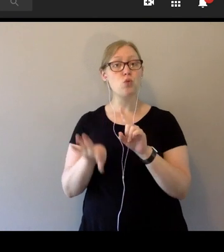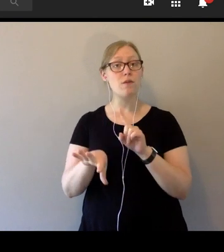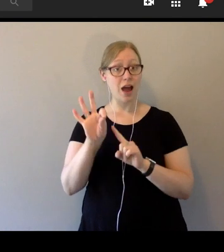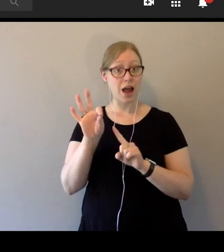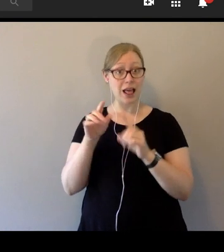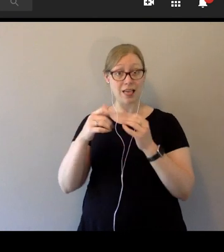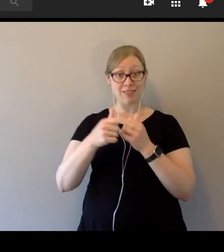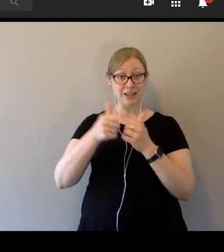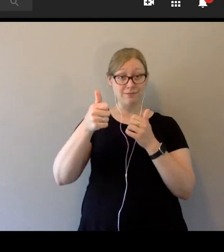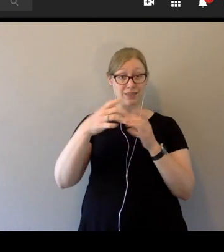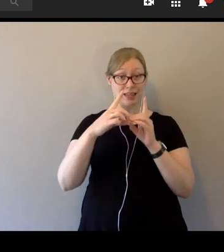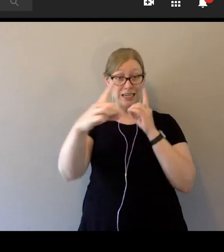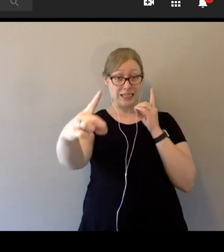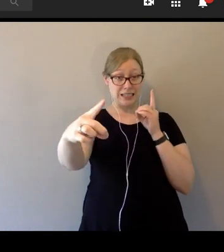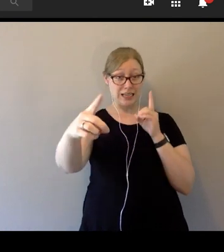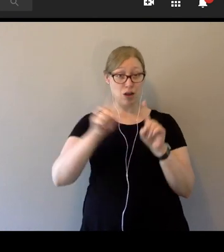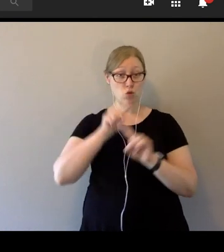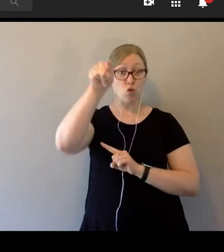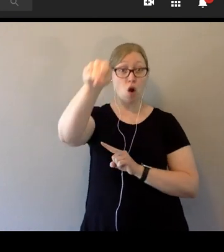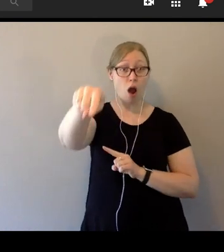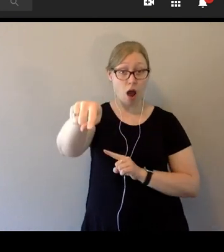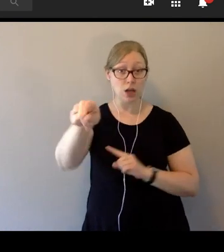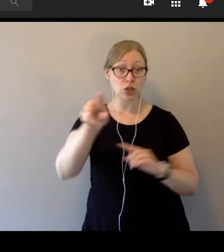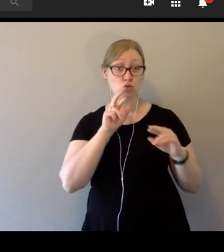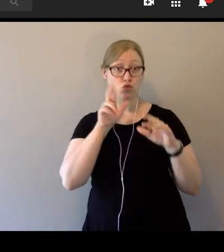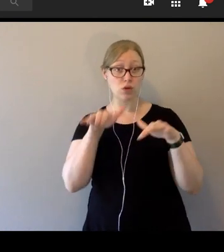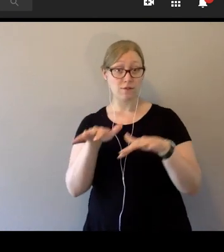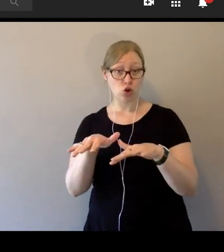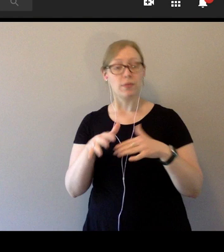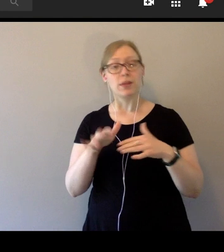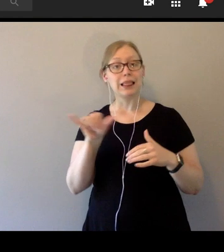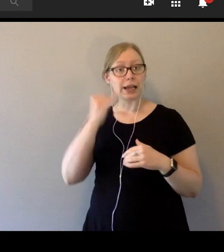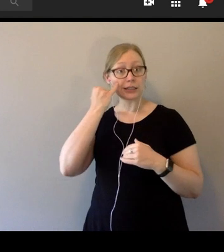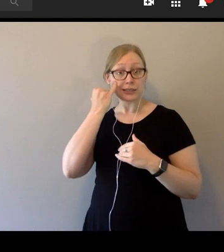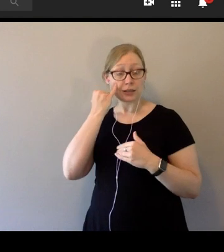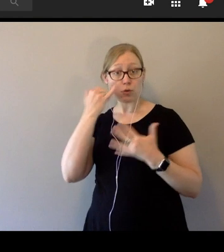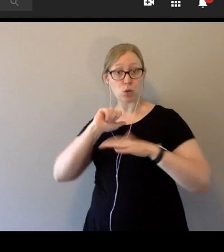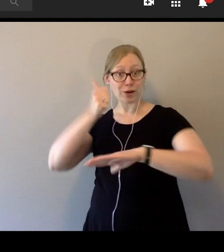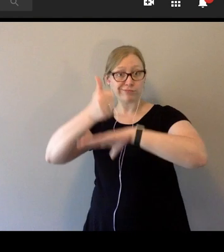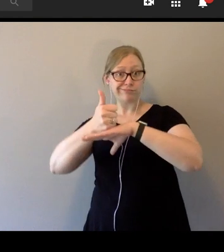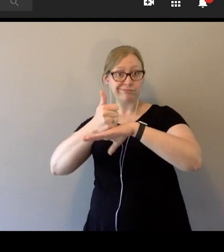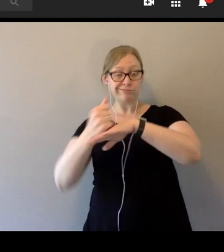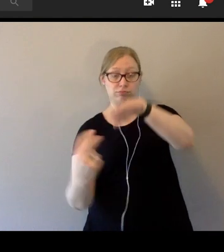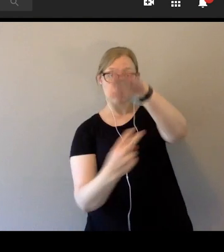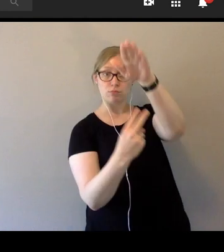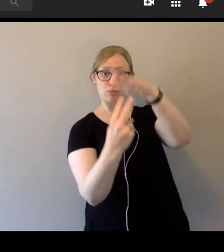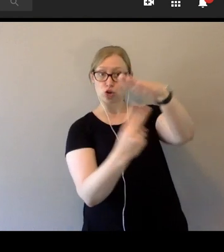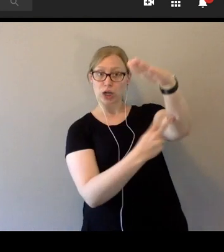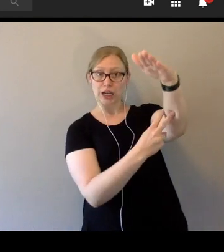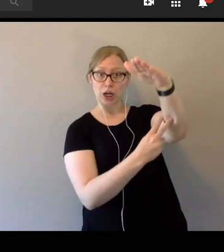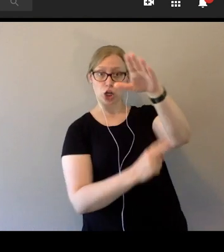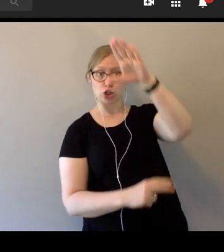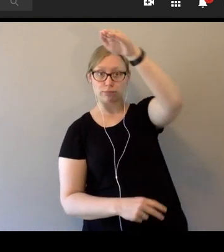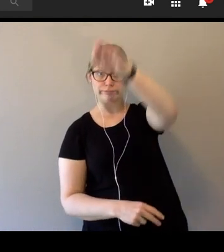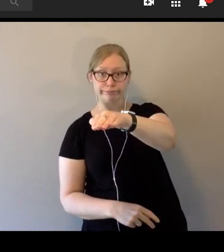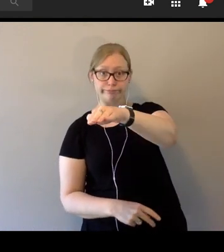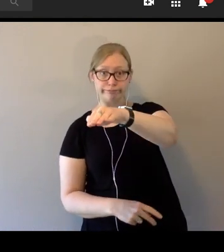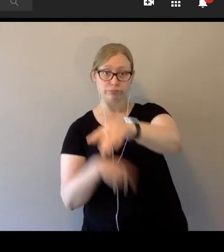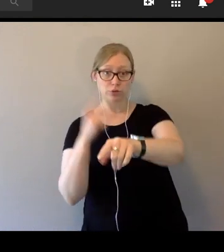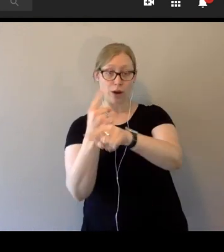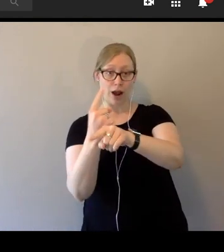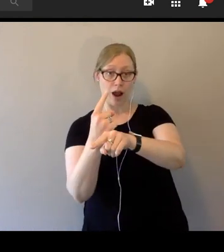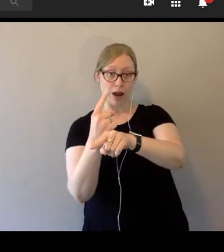of course, is this length CD. And like if you were going to build a bridge, that's where you would build it. And so we want to use similar triangles. How